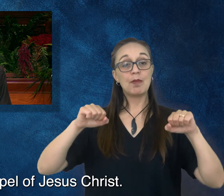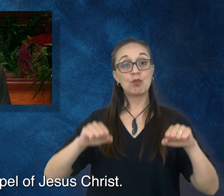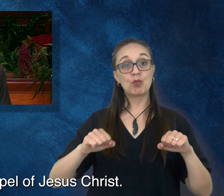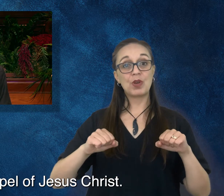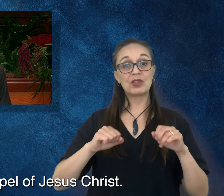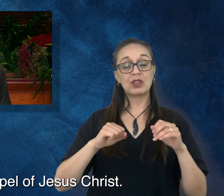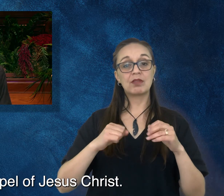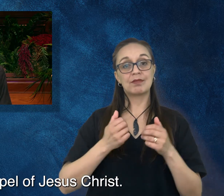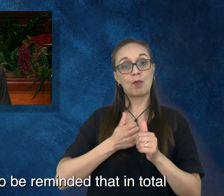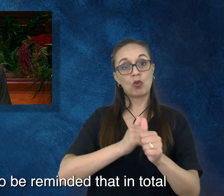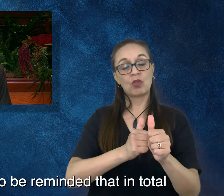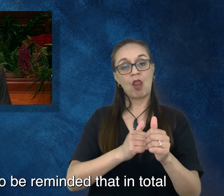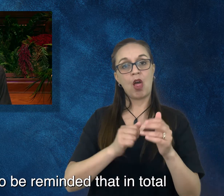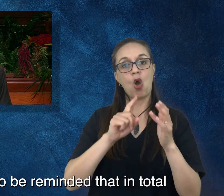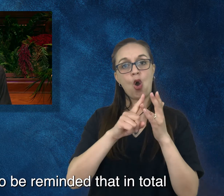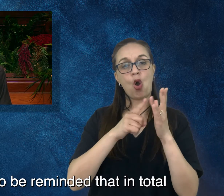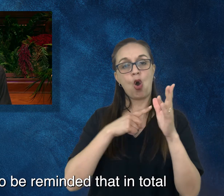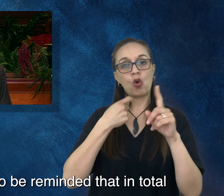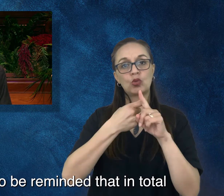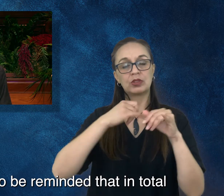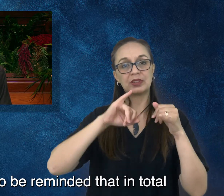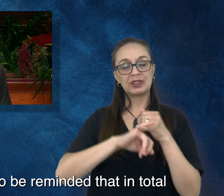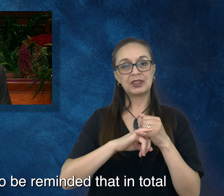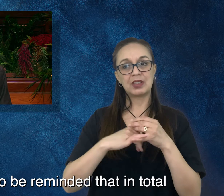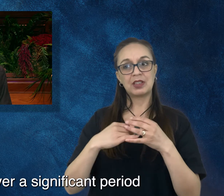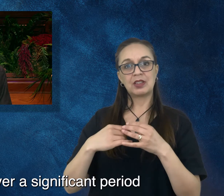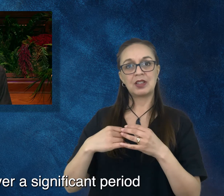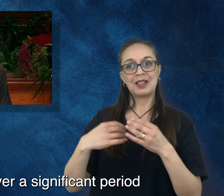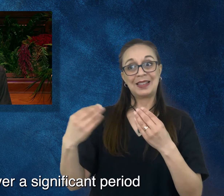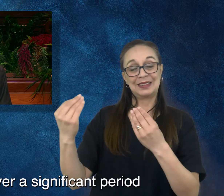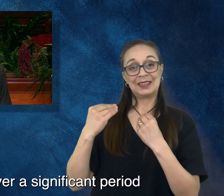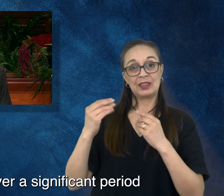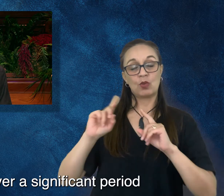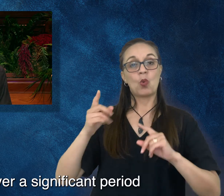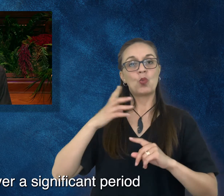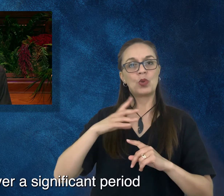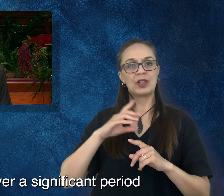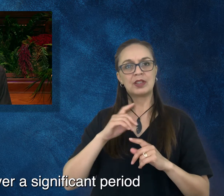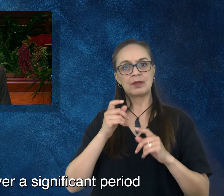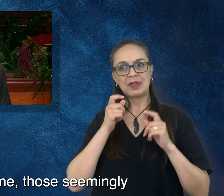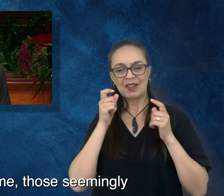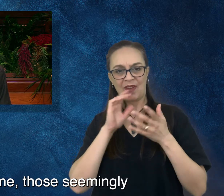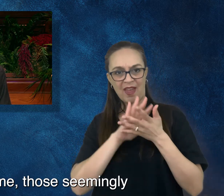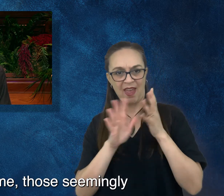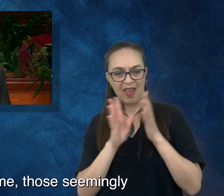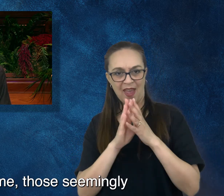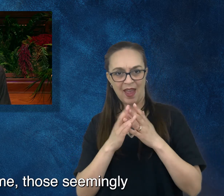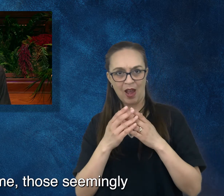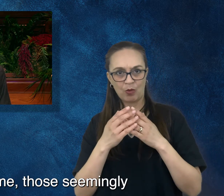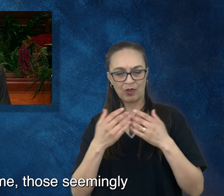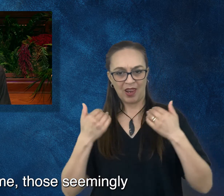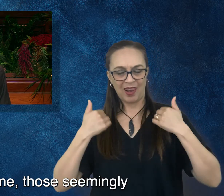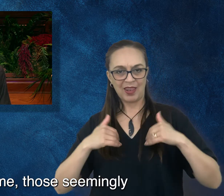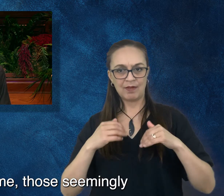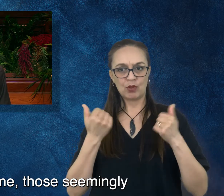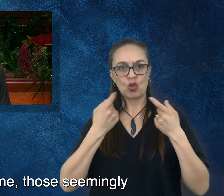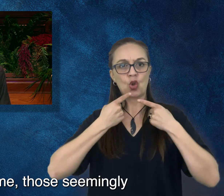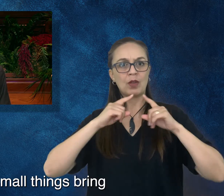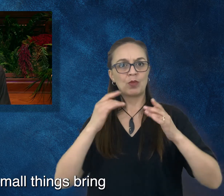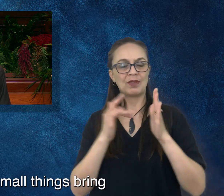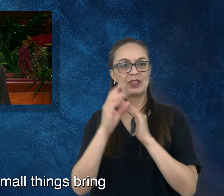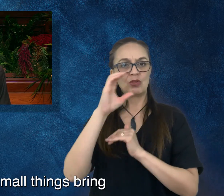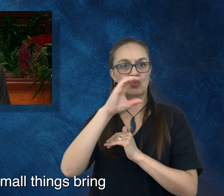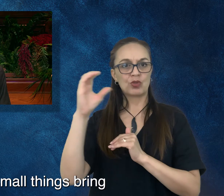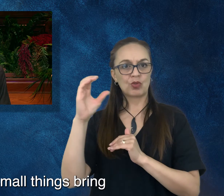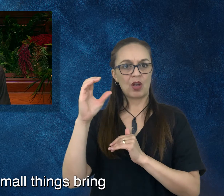of Jesus Christ. We need to be reminded that in total and over a significant period of time, those seemingly